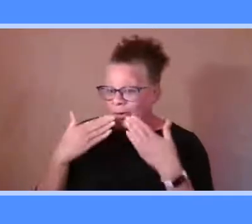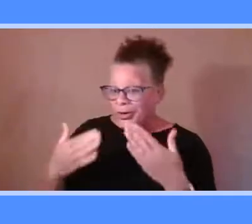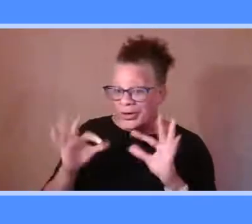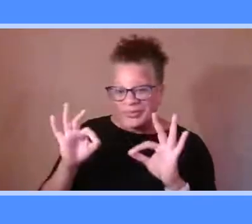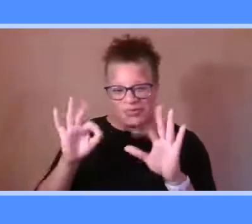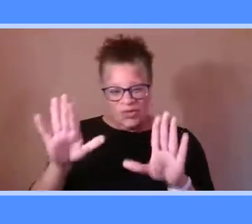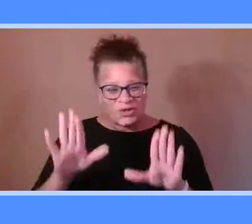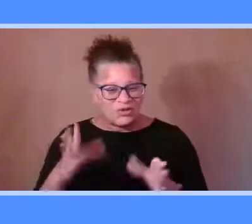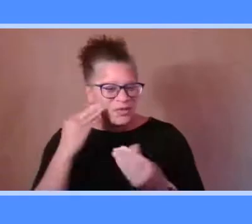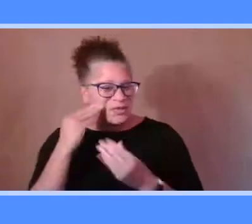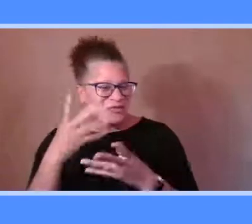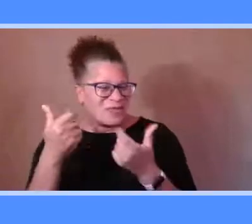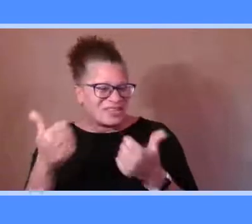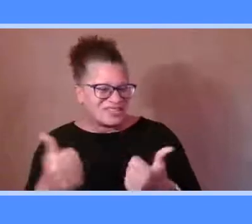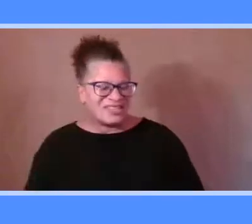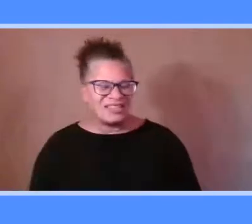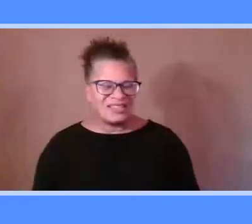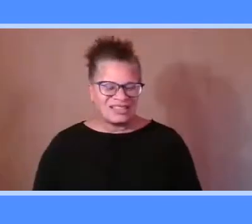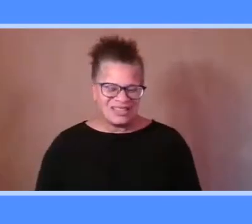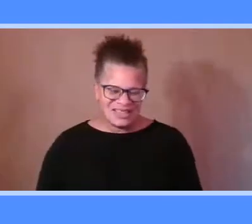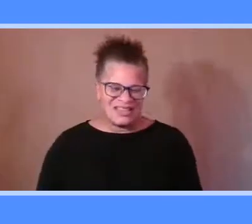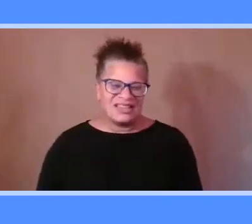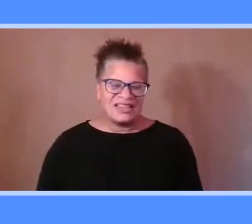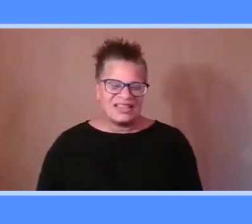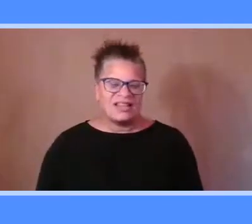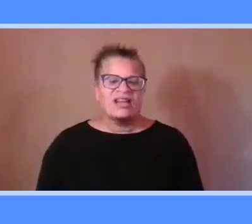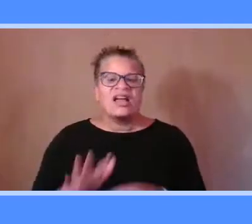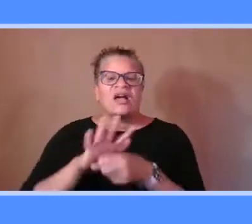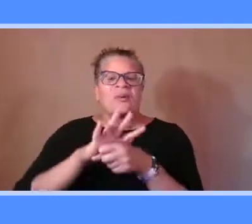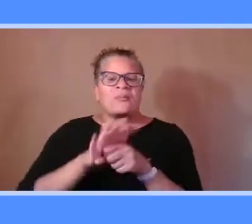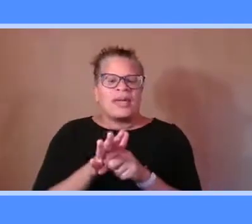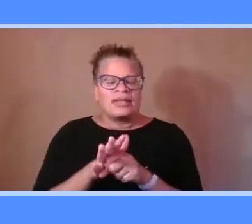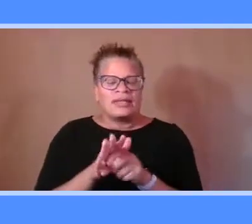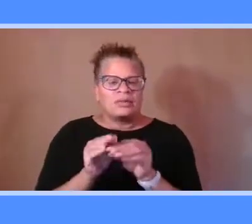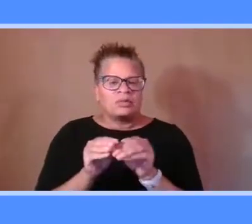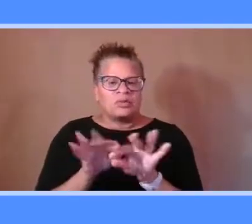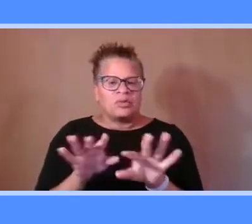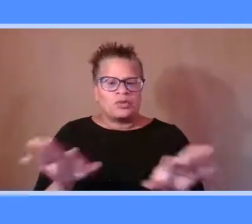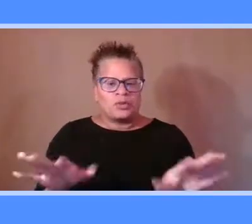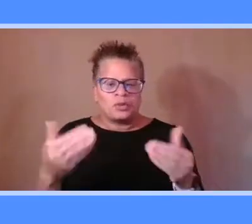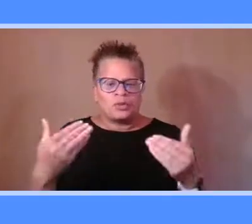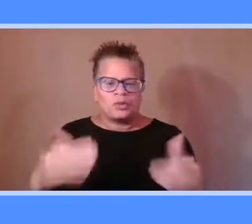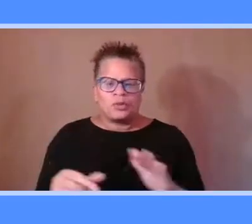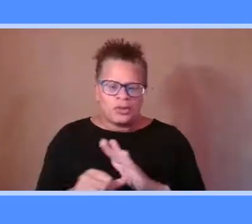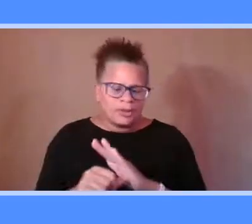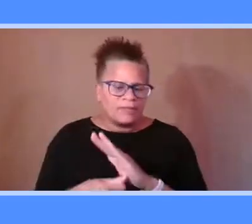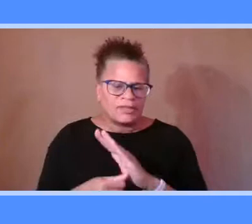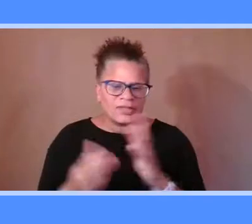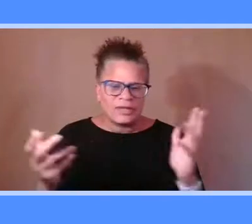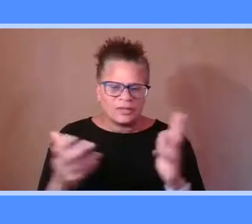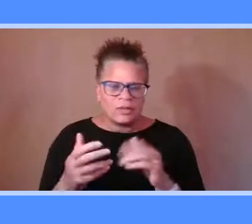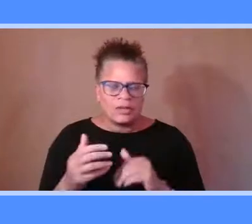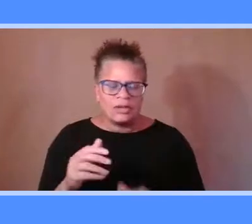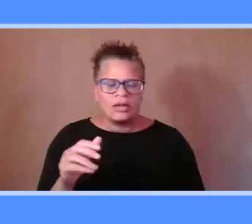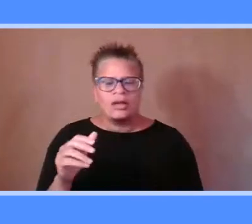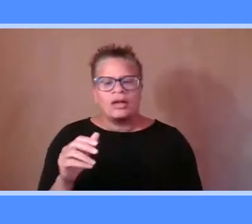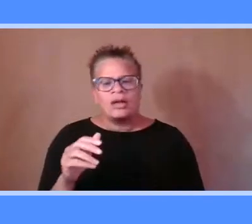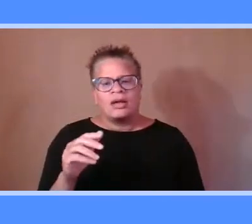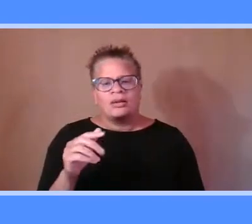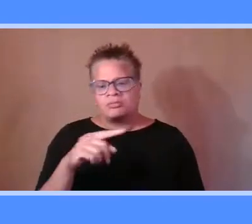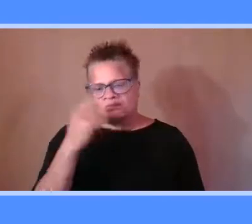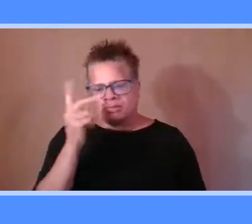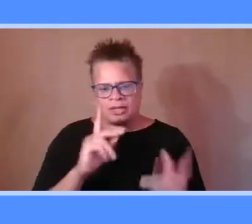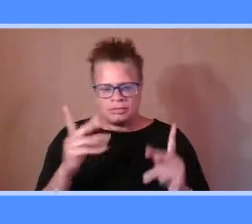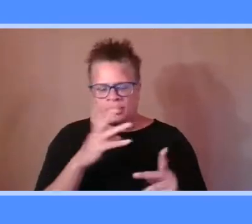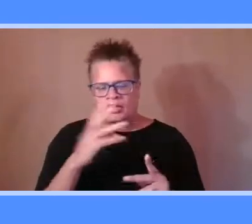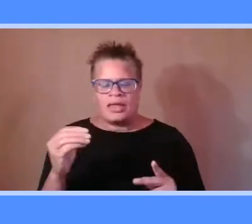good, really good. The pandemic has really highlighted for us the fact that the African American and Latinx